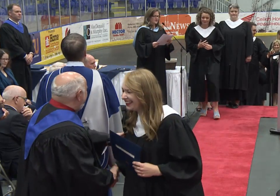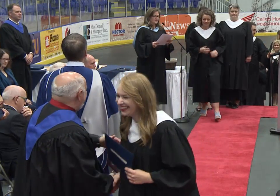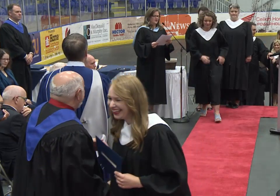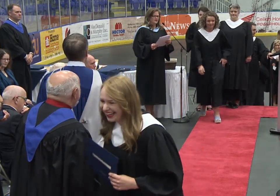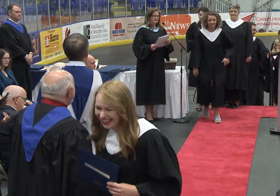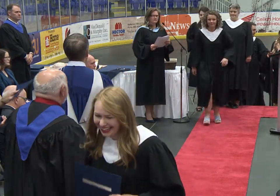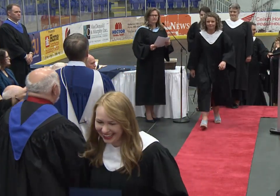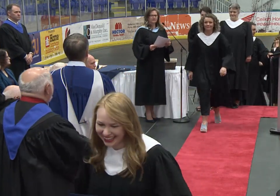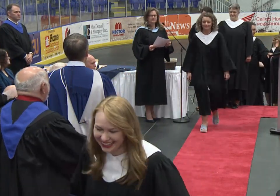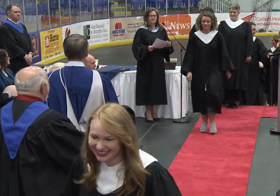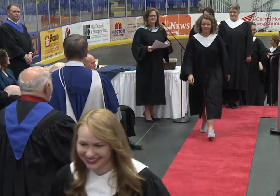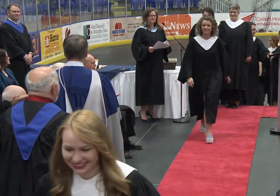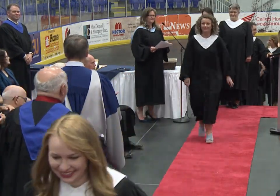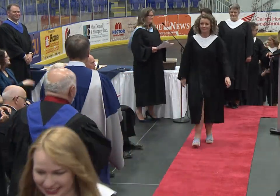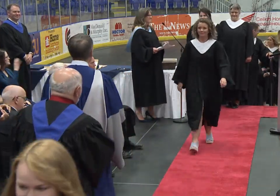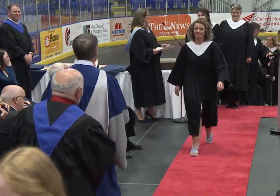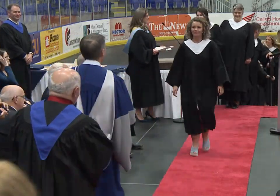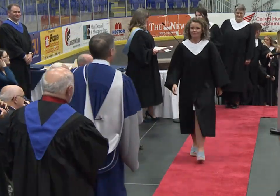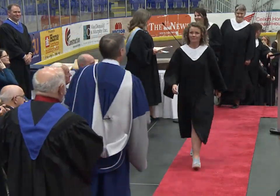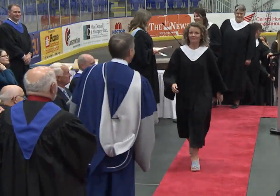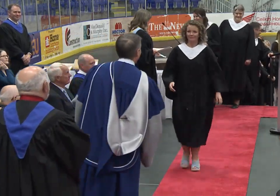Kirsten Chason.